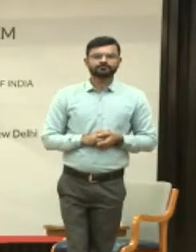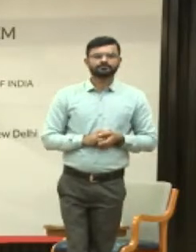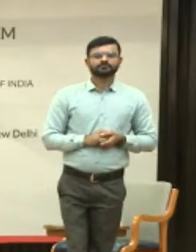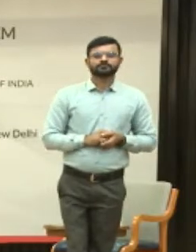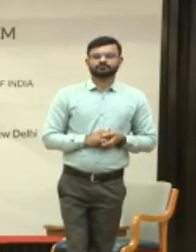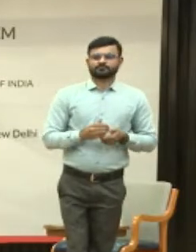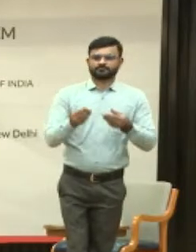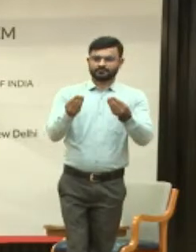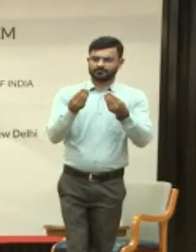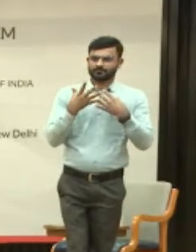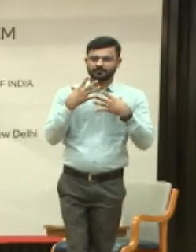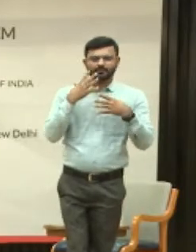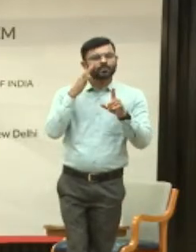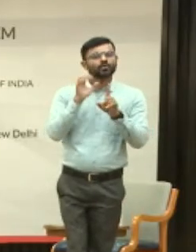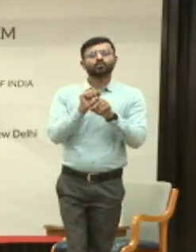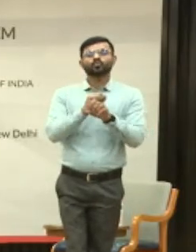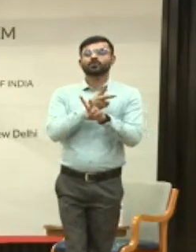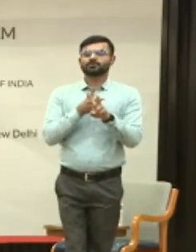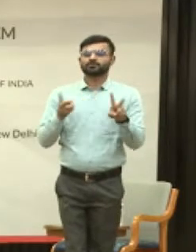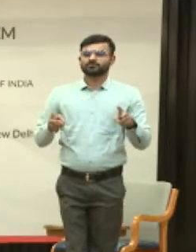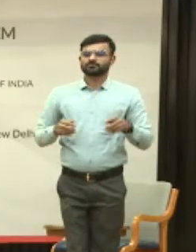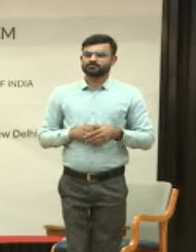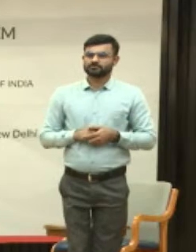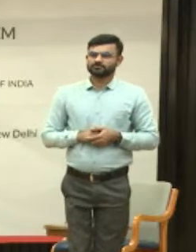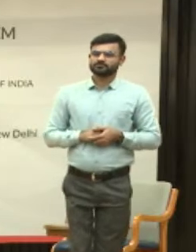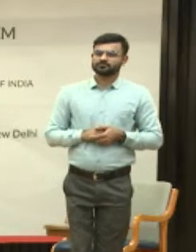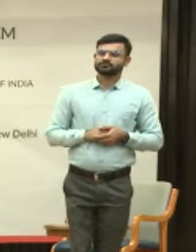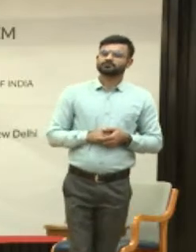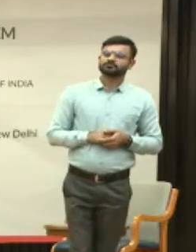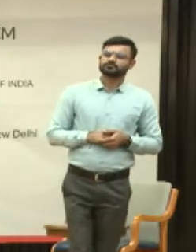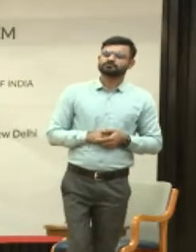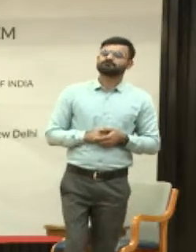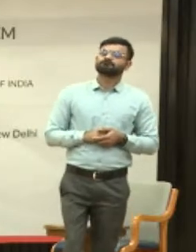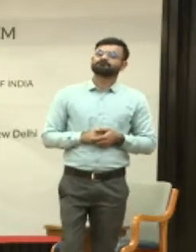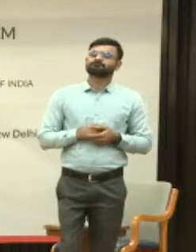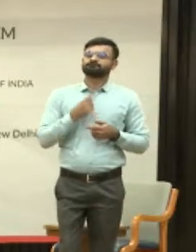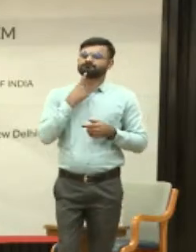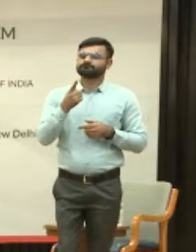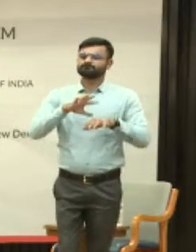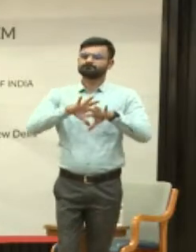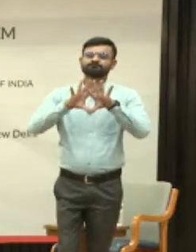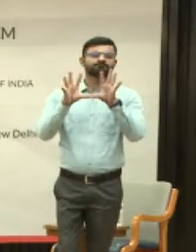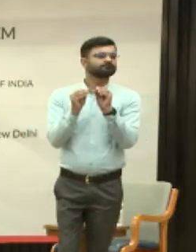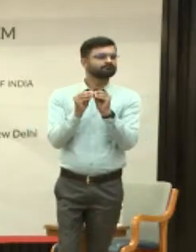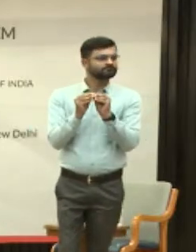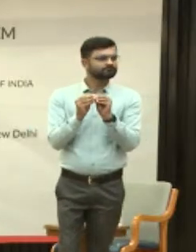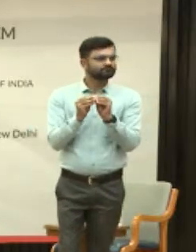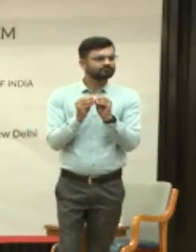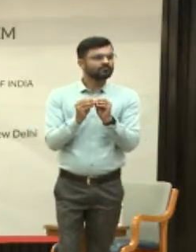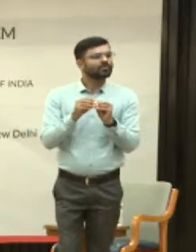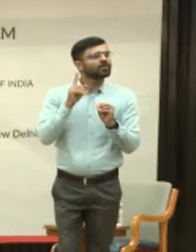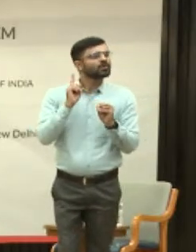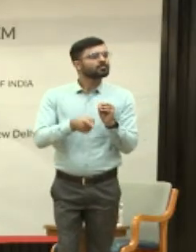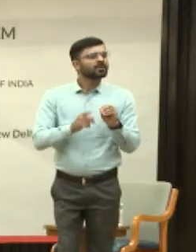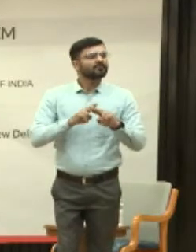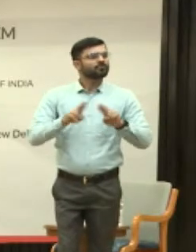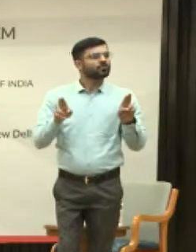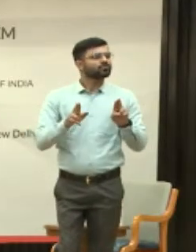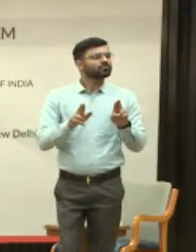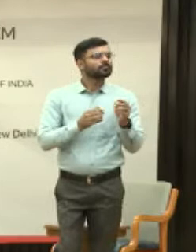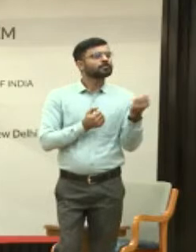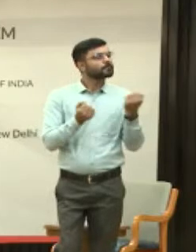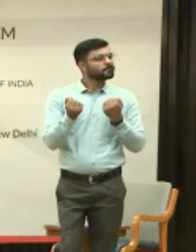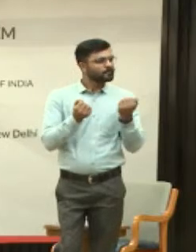to provide drinking water. It says all Swarajs must give